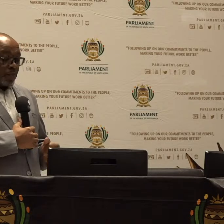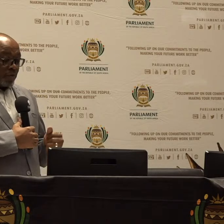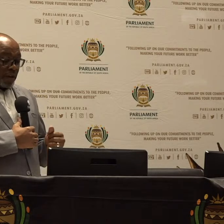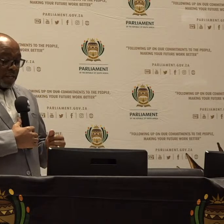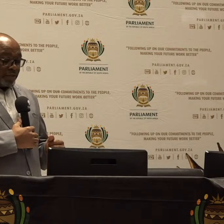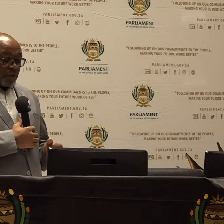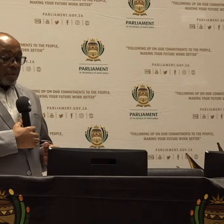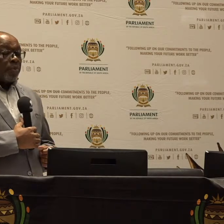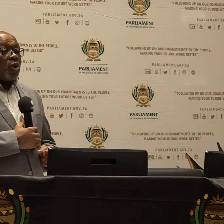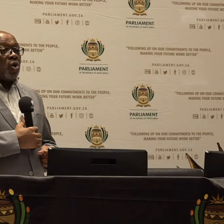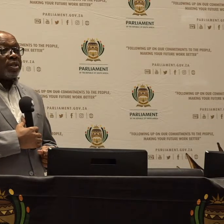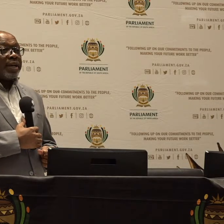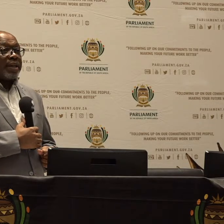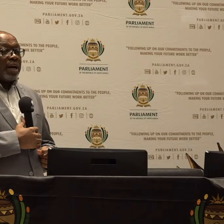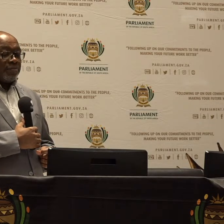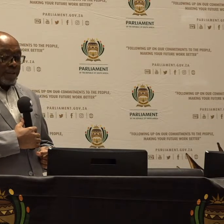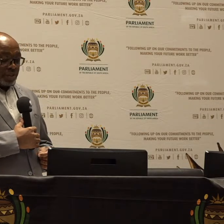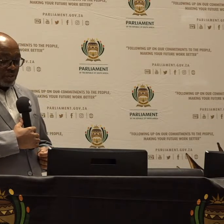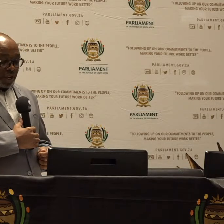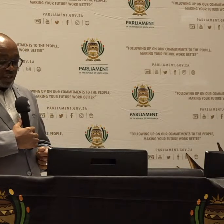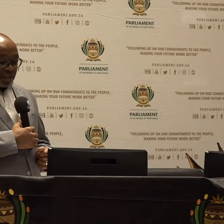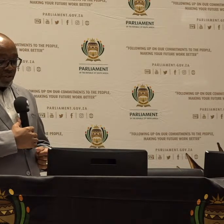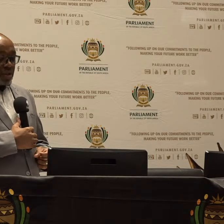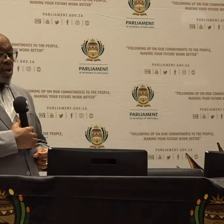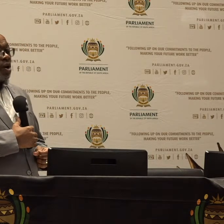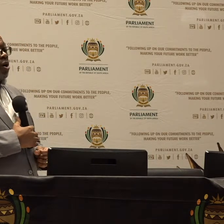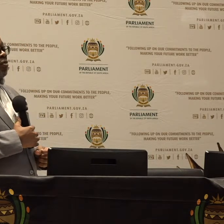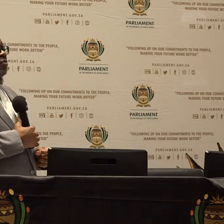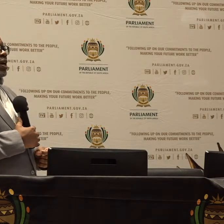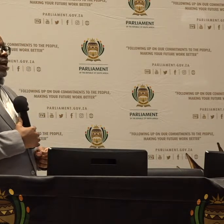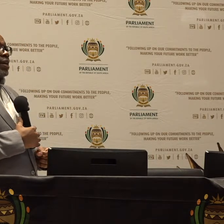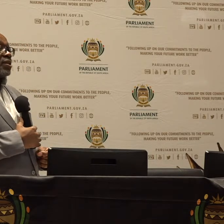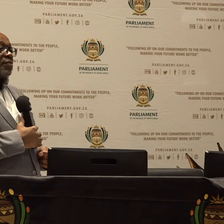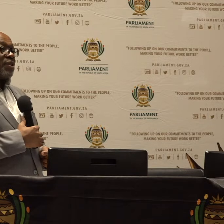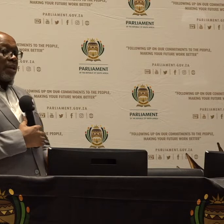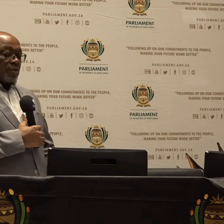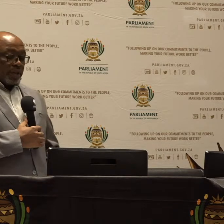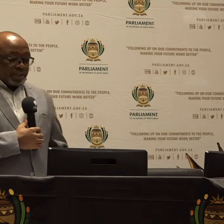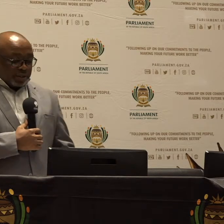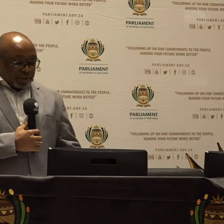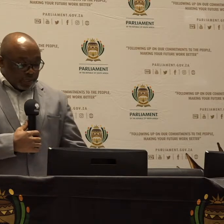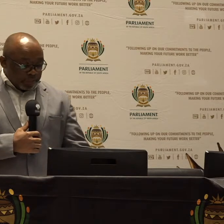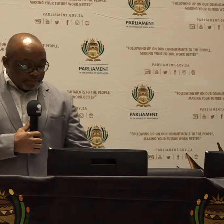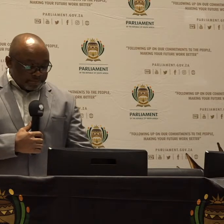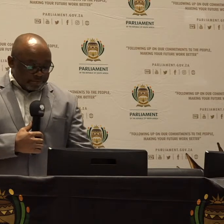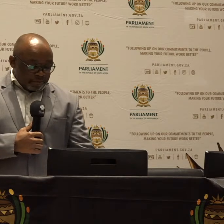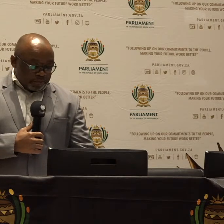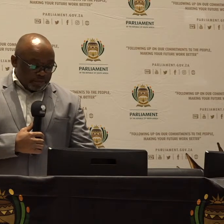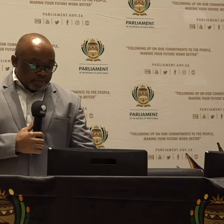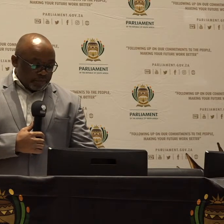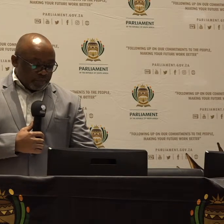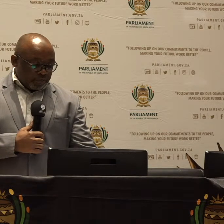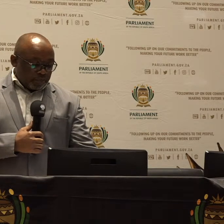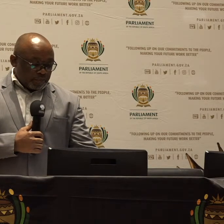it provides for the board and governance structures of the rail safety regulator